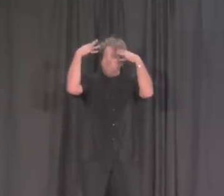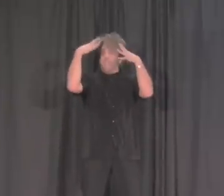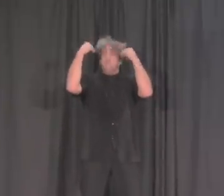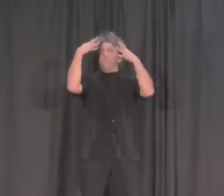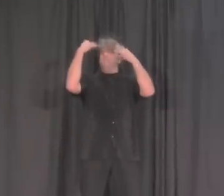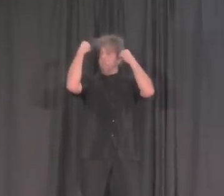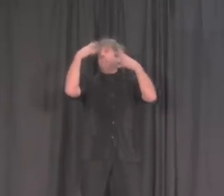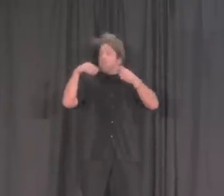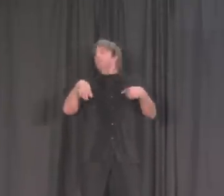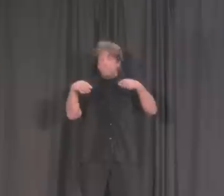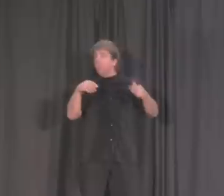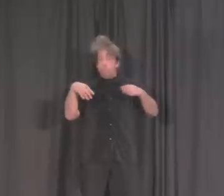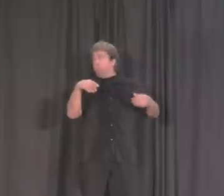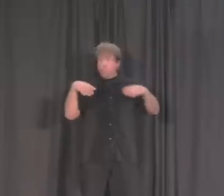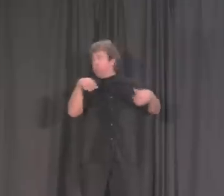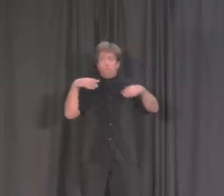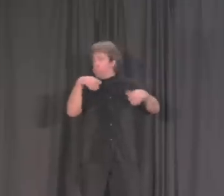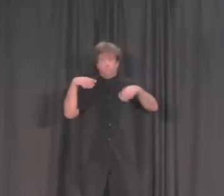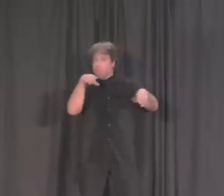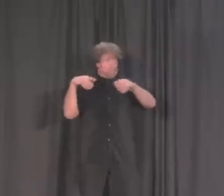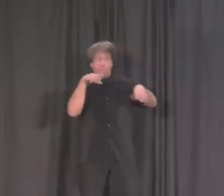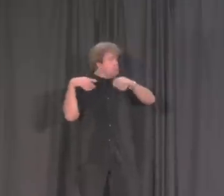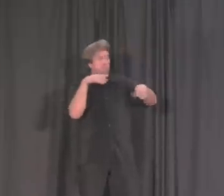screamed, and lights went off like crazy in my room.